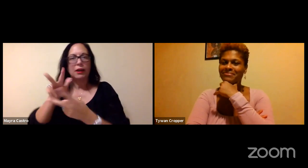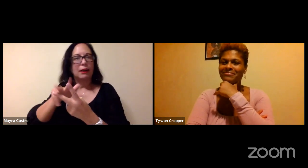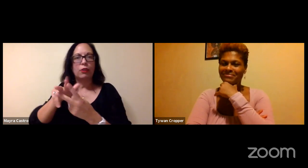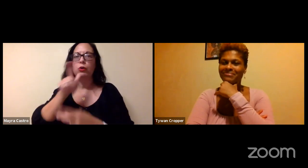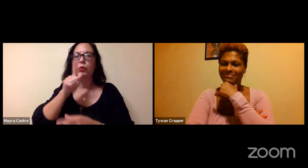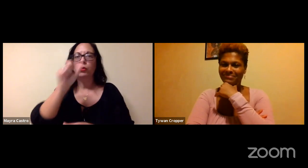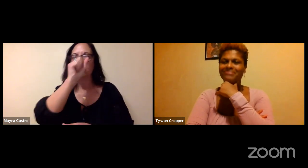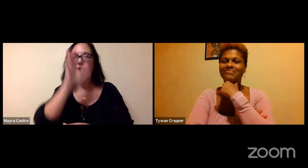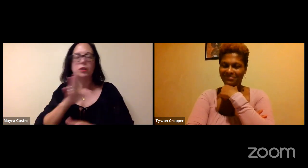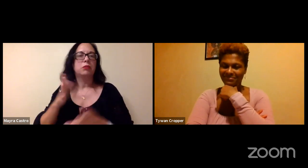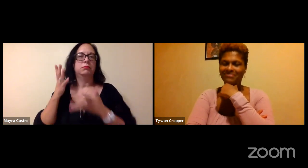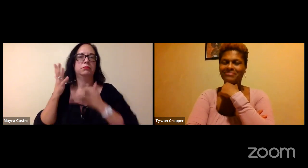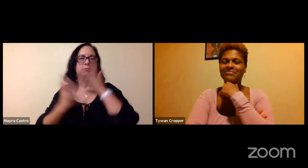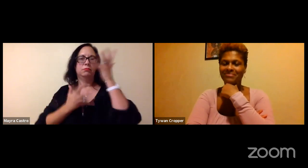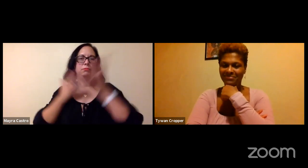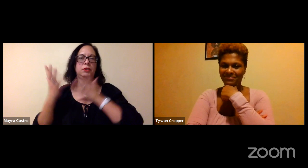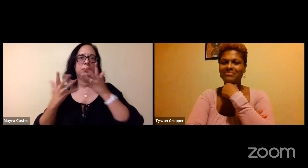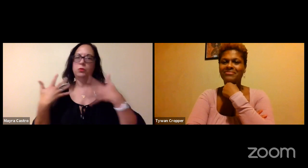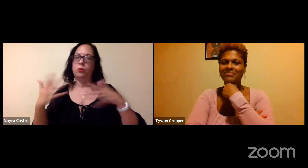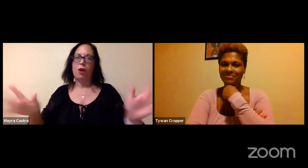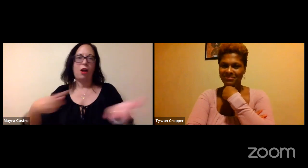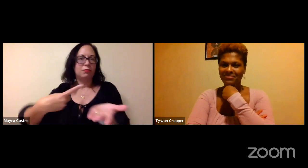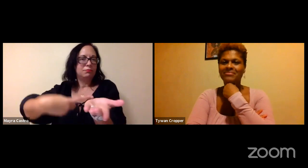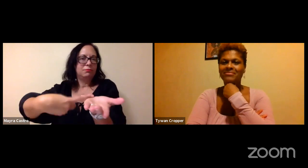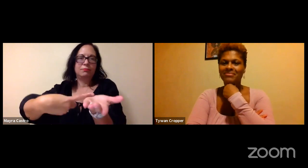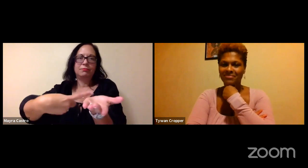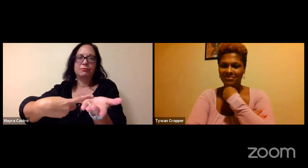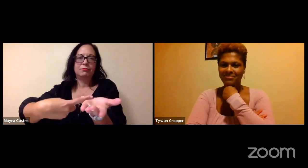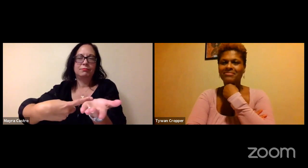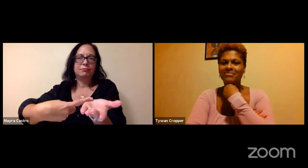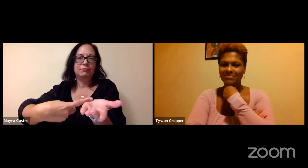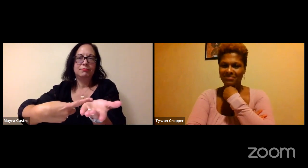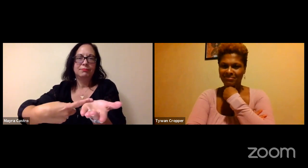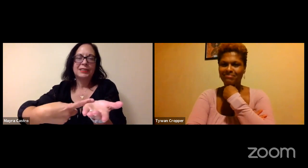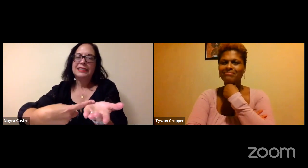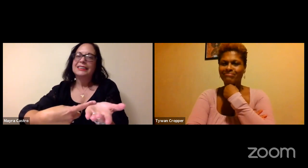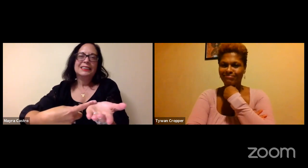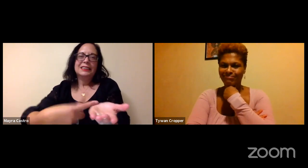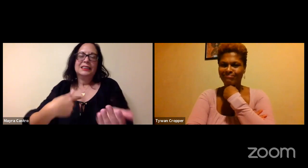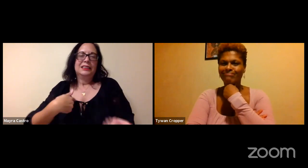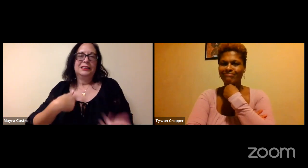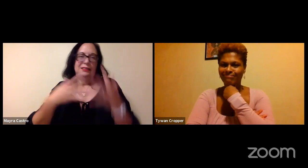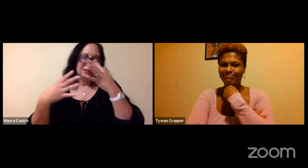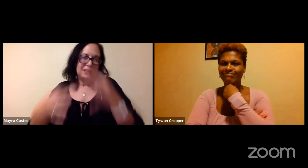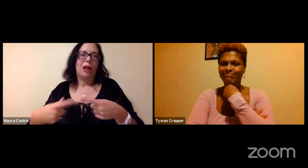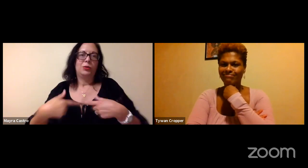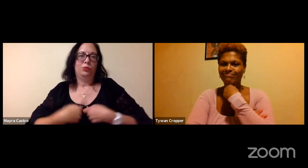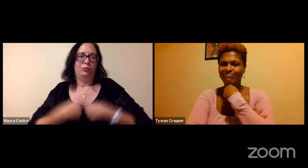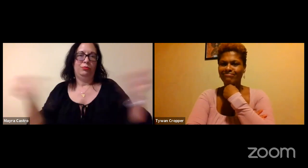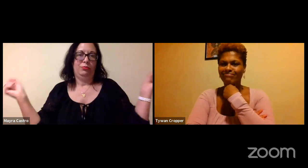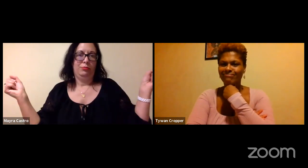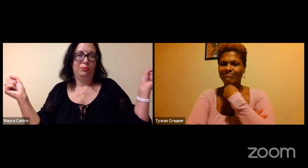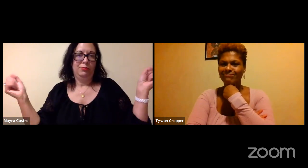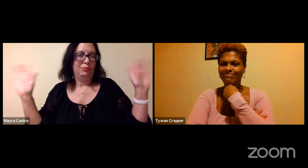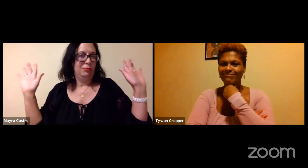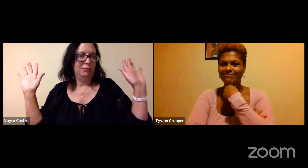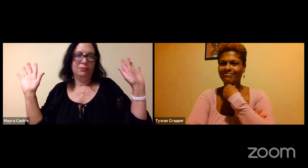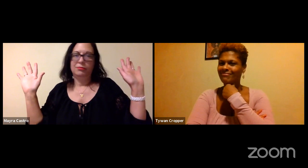and they weren't embarrassed to talk about it. But there were some people who were